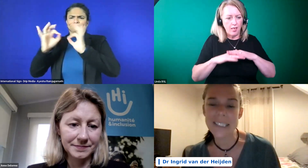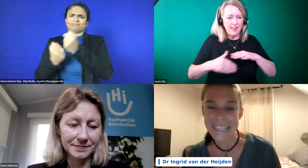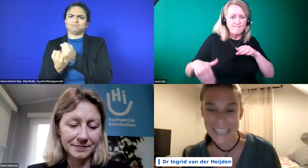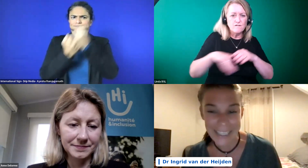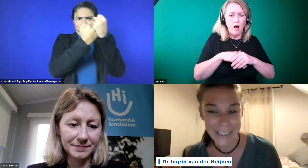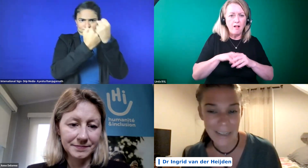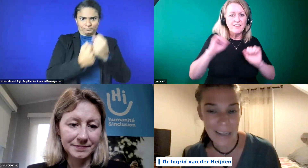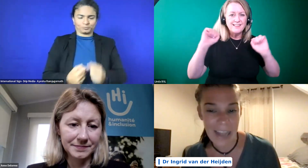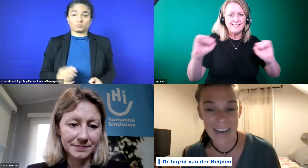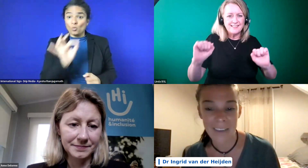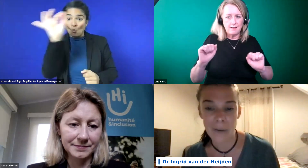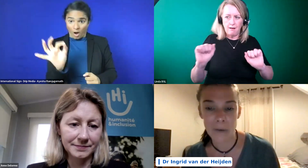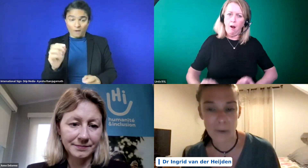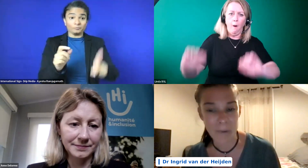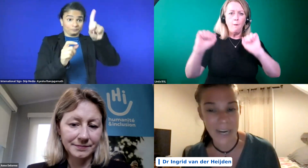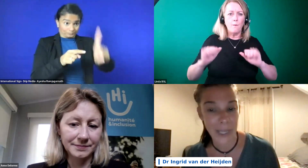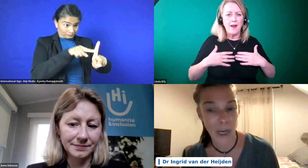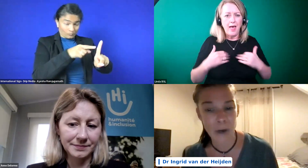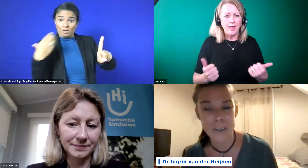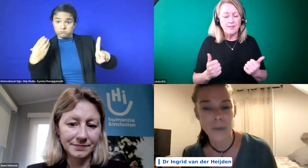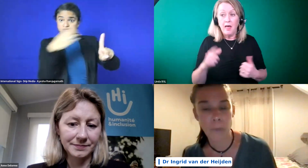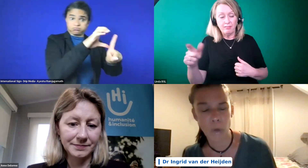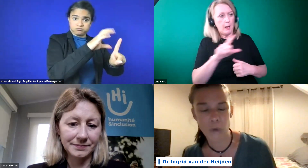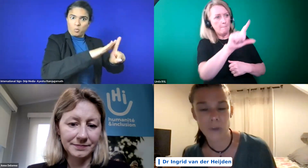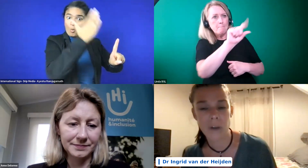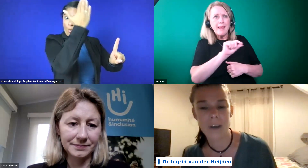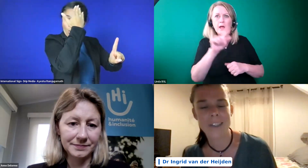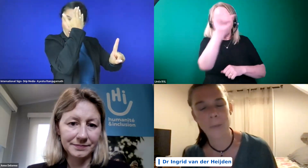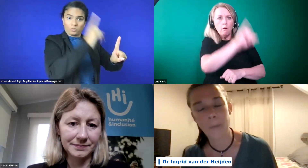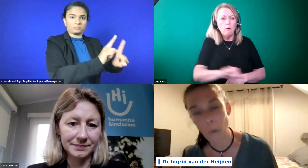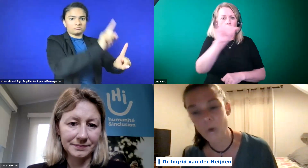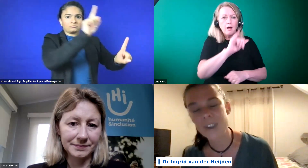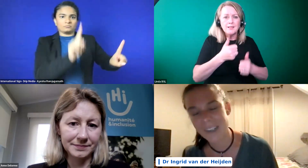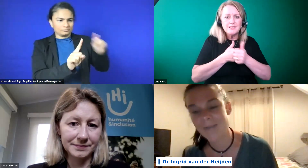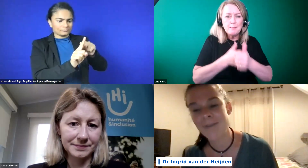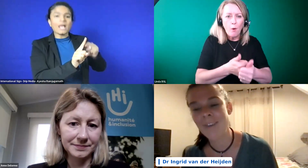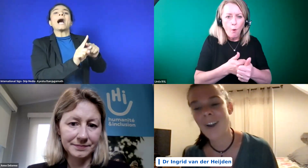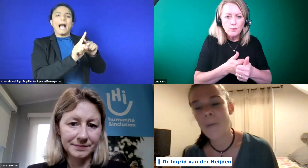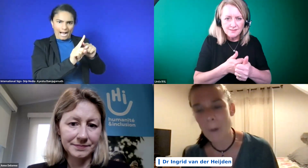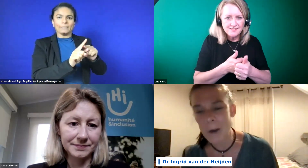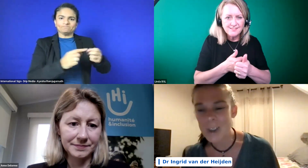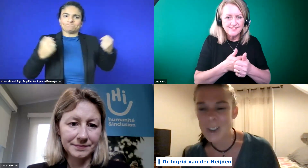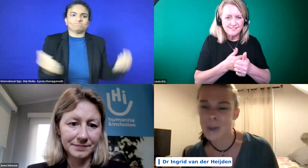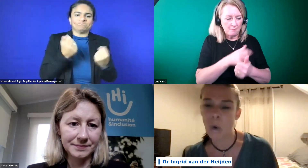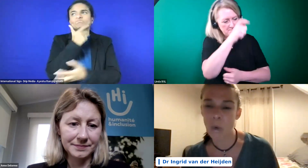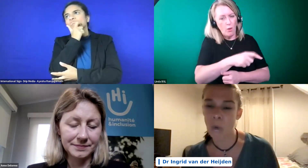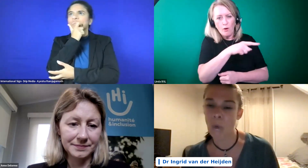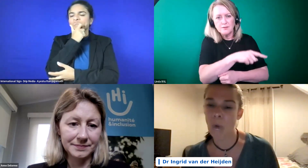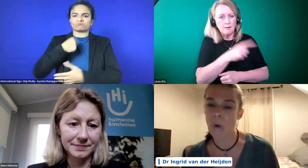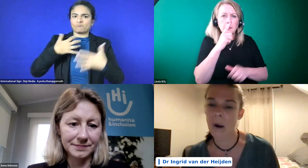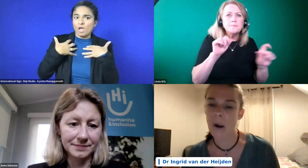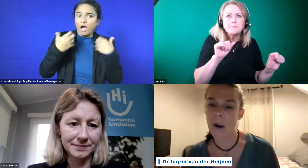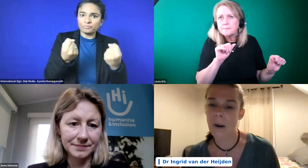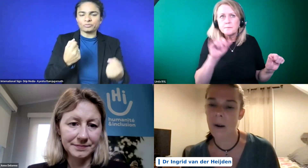to select and nominate their own supportive person